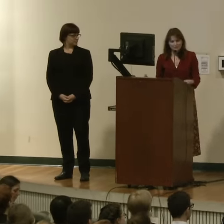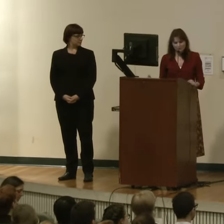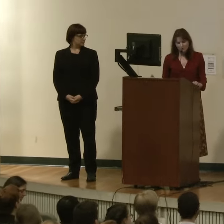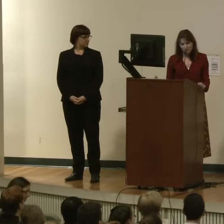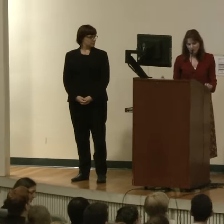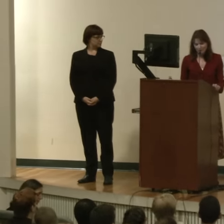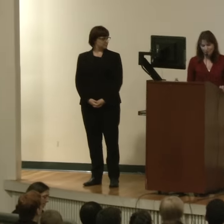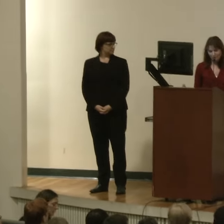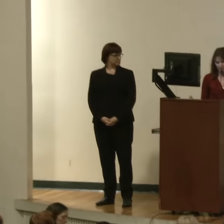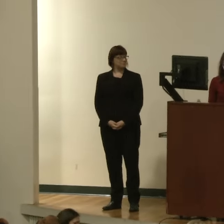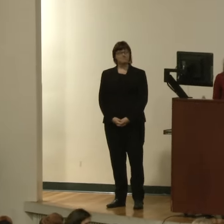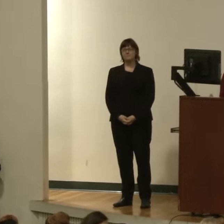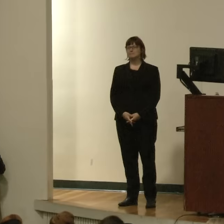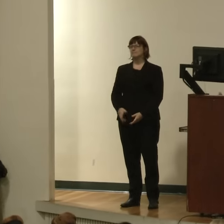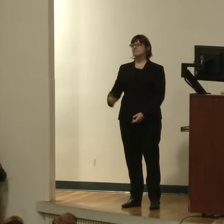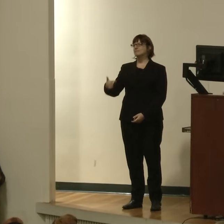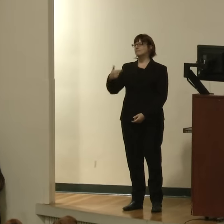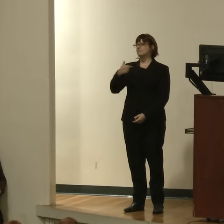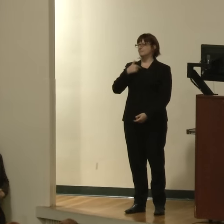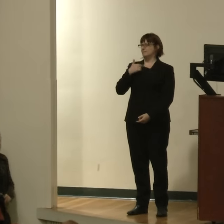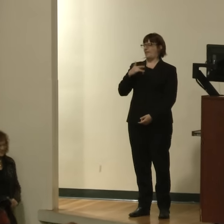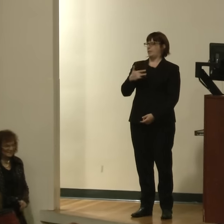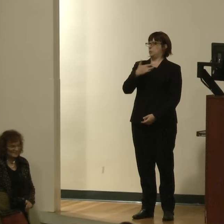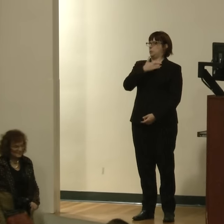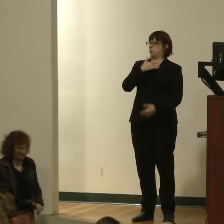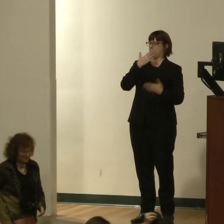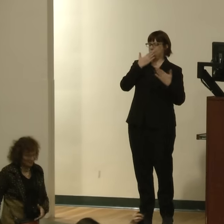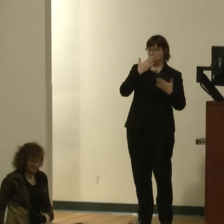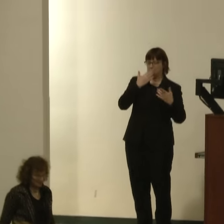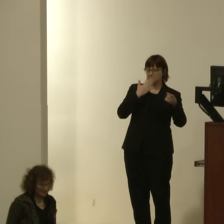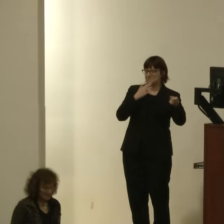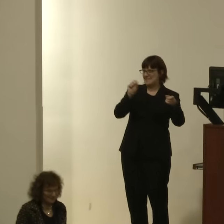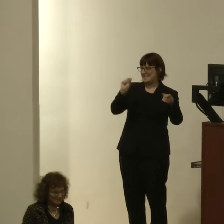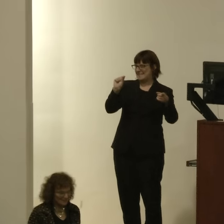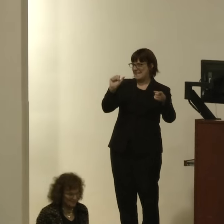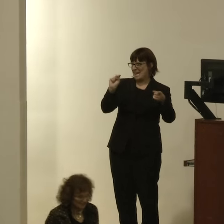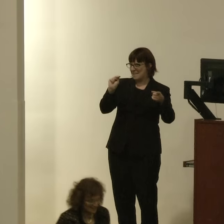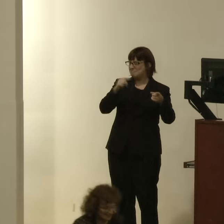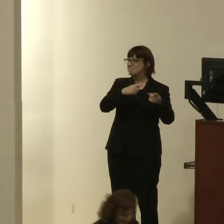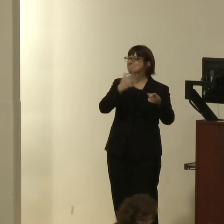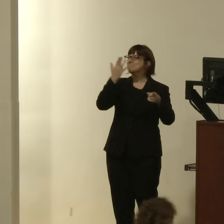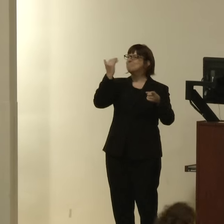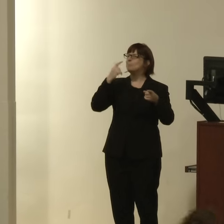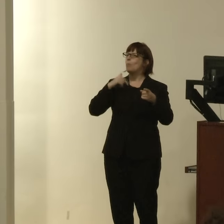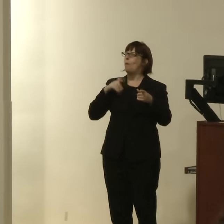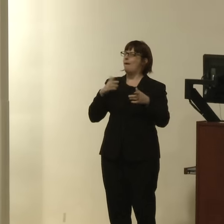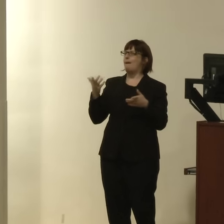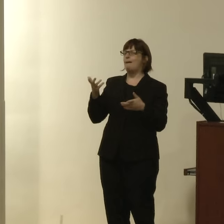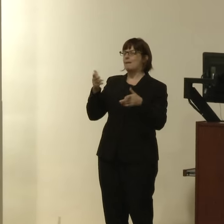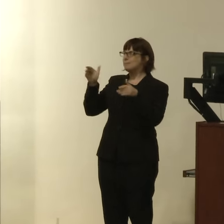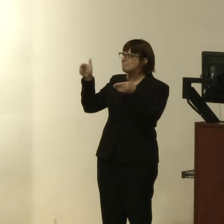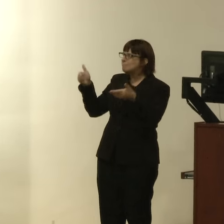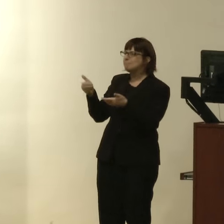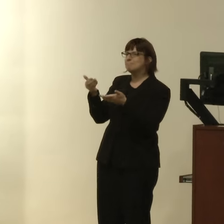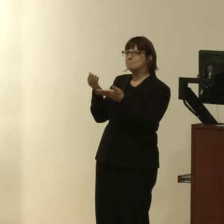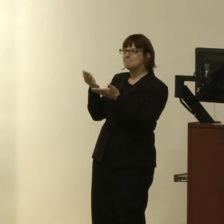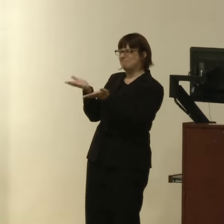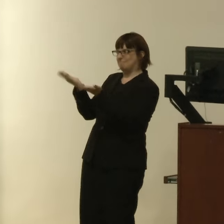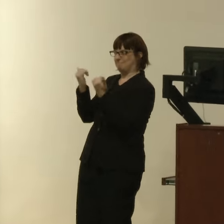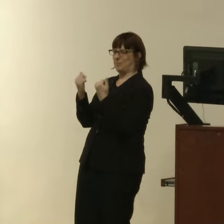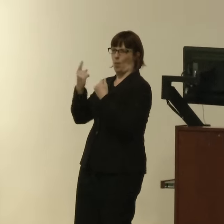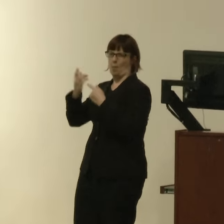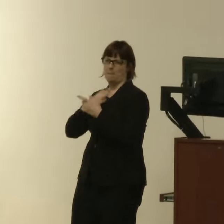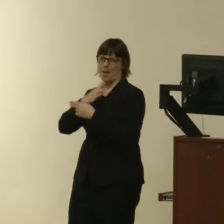I am particularly grateful to Stan today because his generosity has enabled us to bring one of my personal heroes to